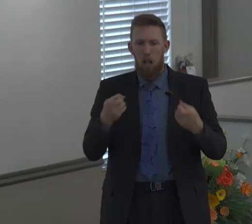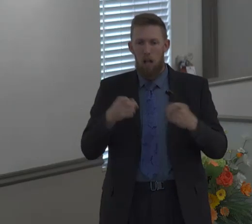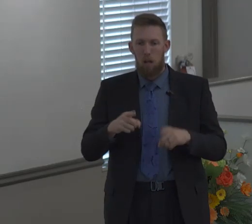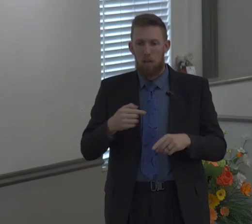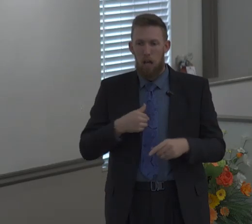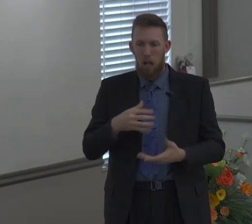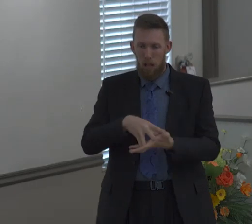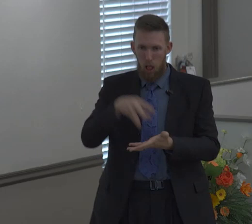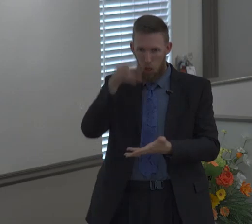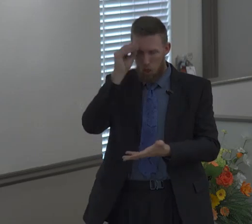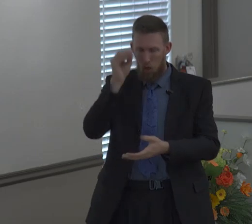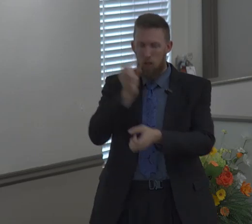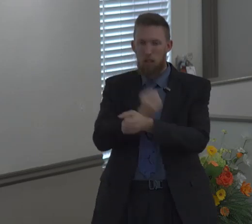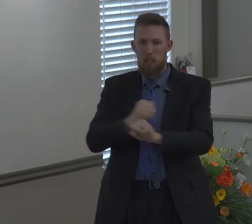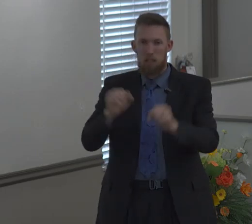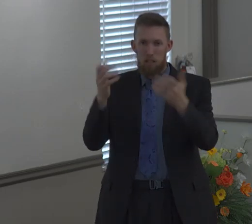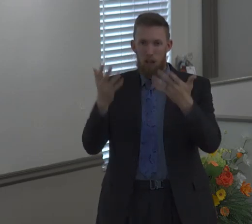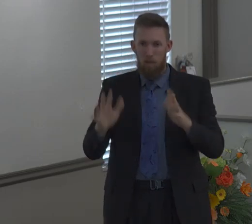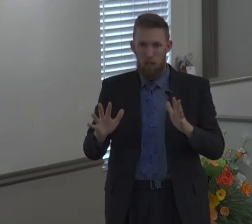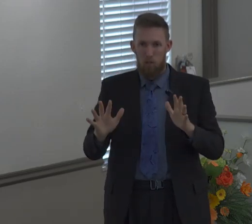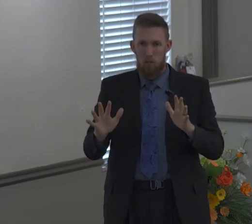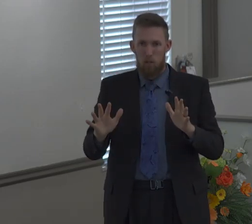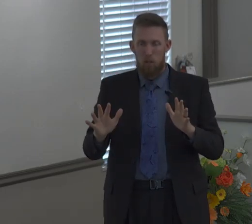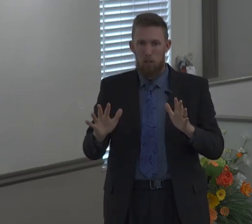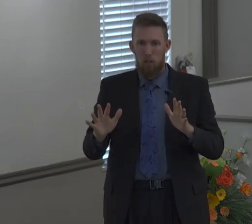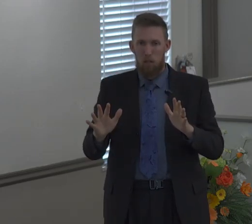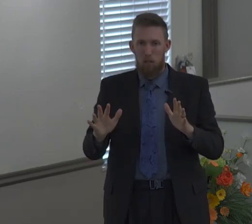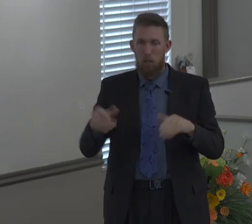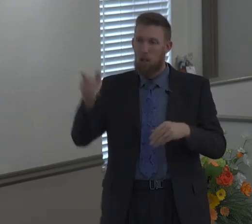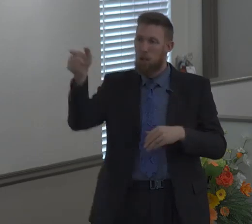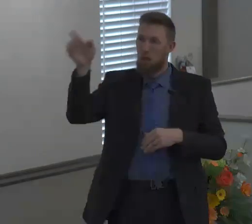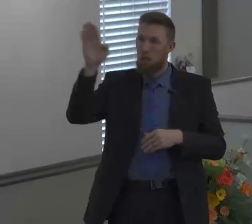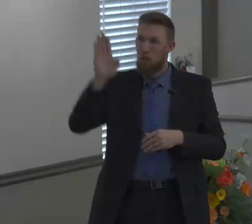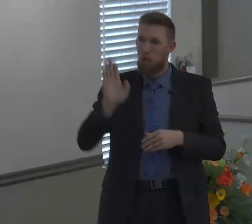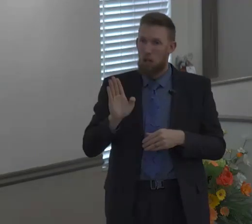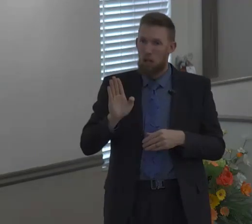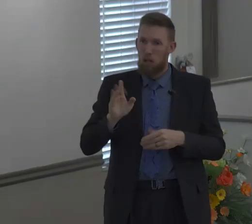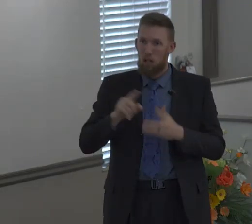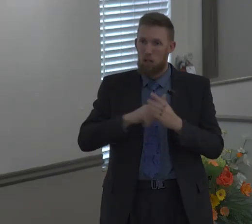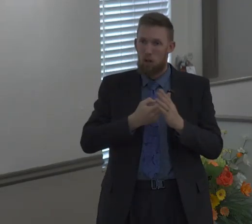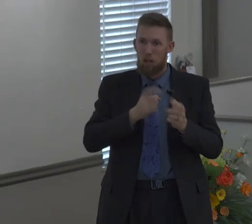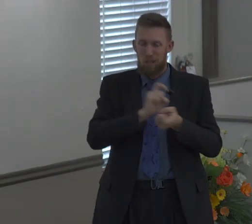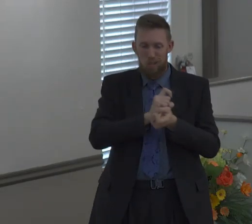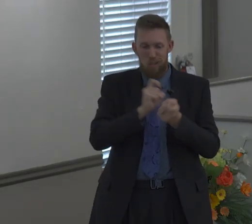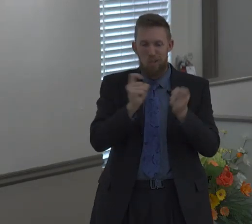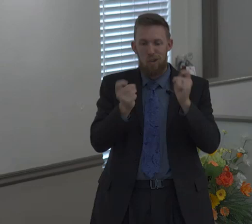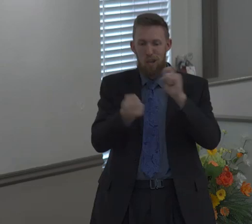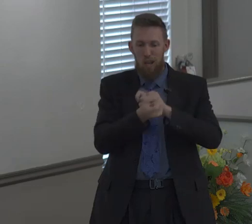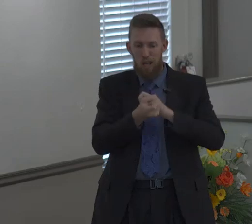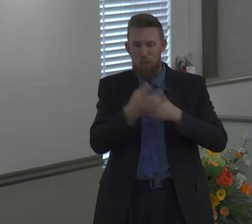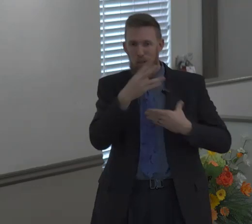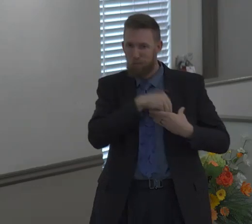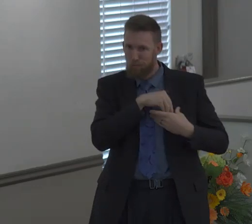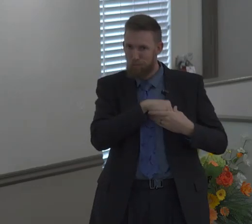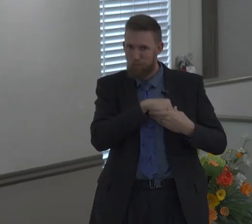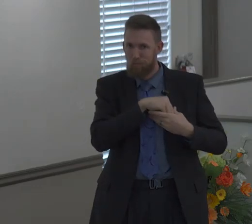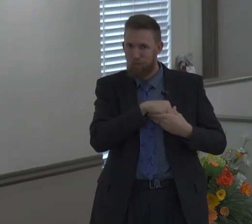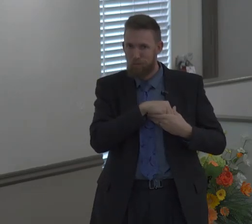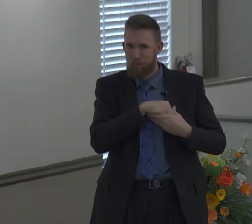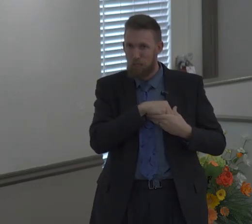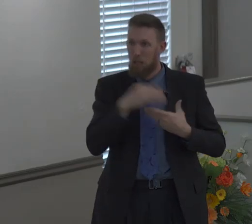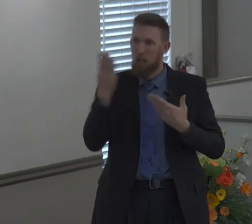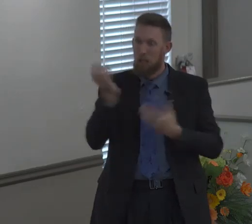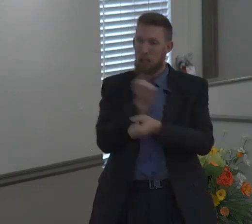When the doctrine of salvation came to this guy, God did some kind of transforming work in me.